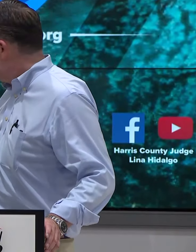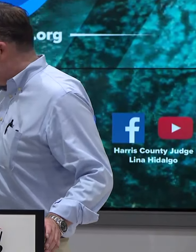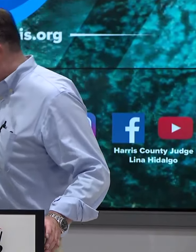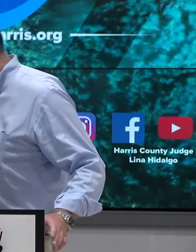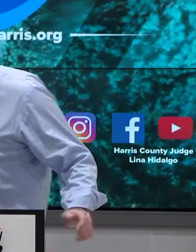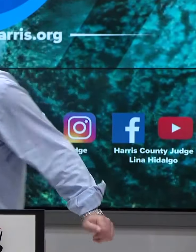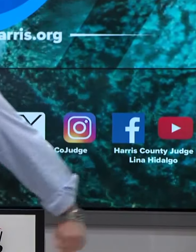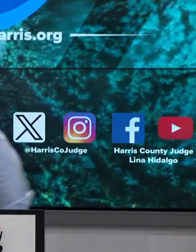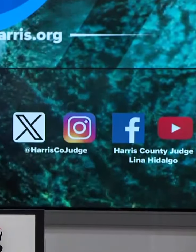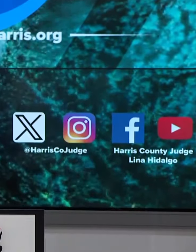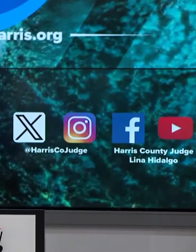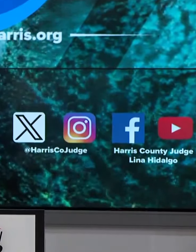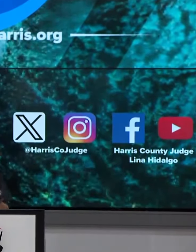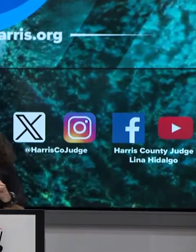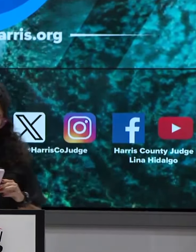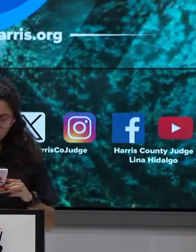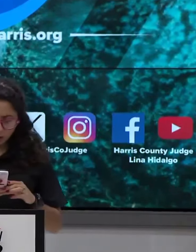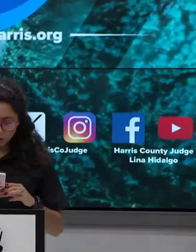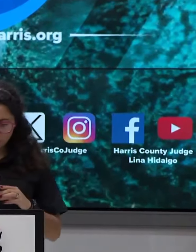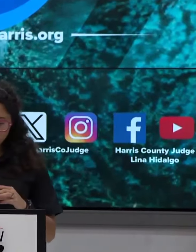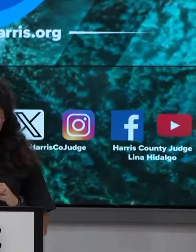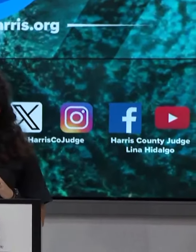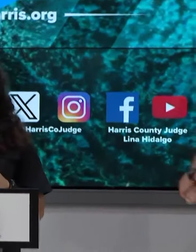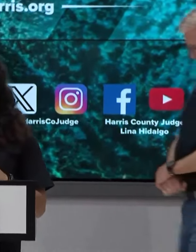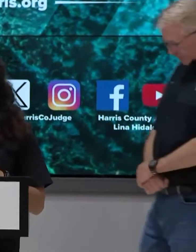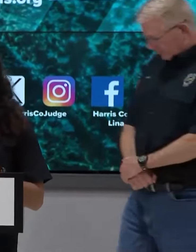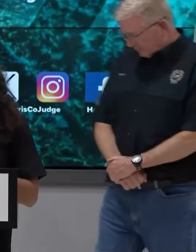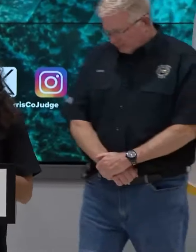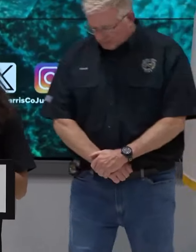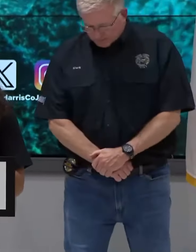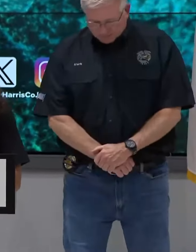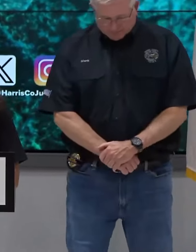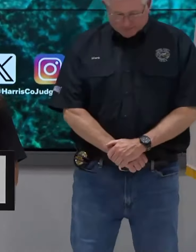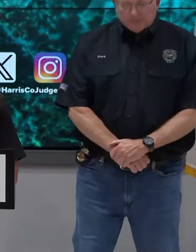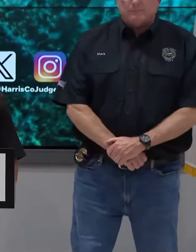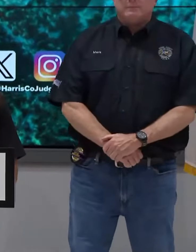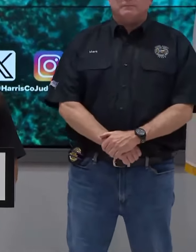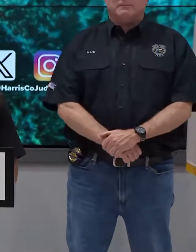Okay. I think that everything else has already been asked.